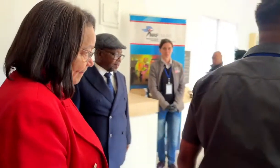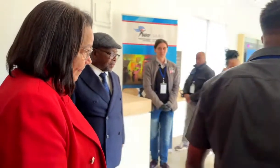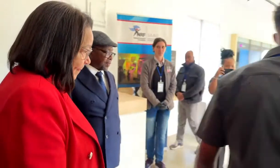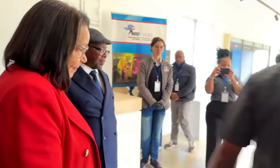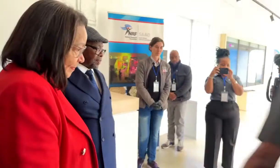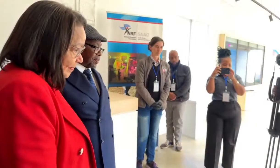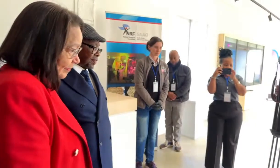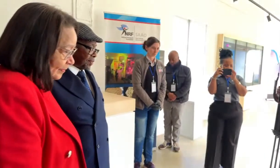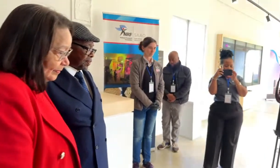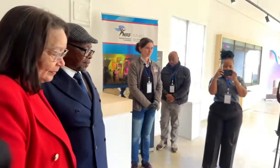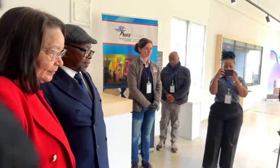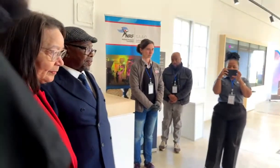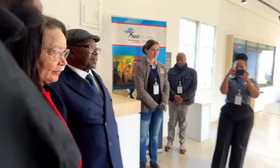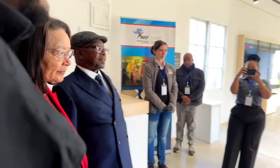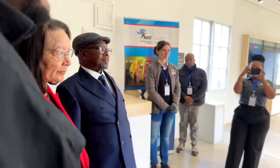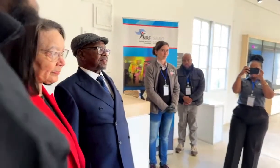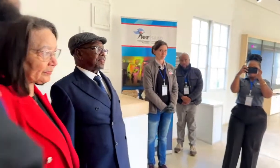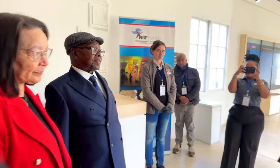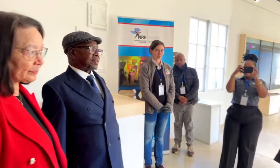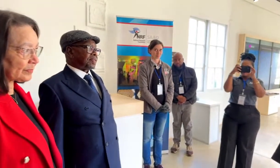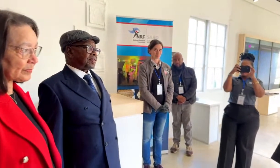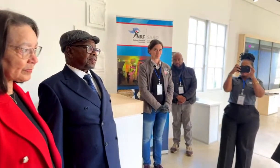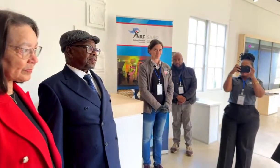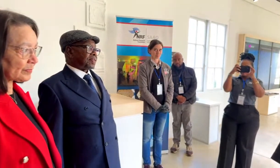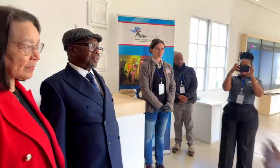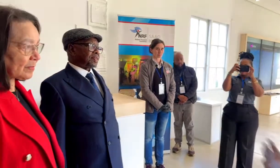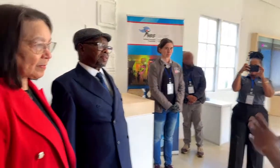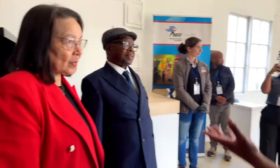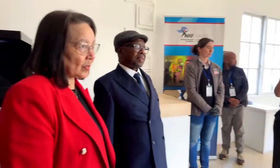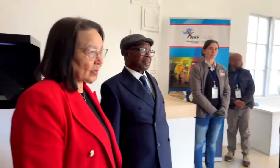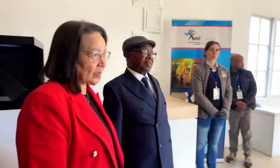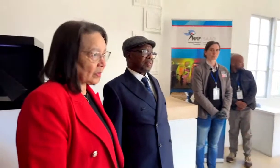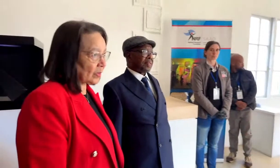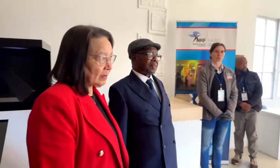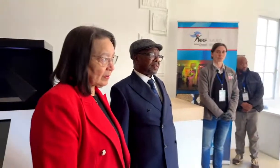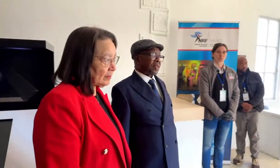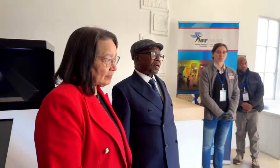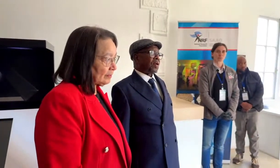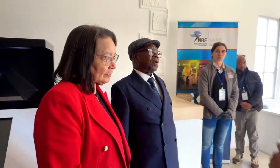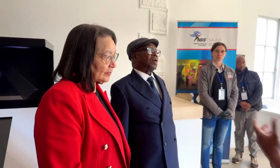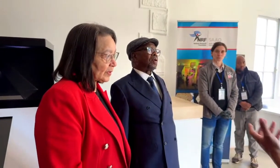the UV exit where the vision talk.